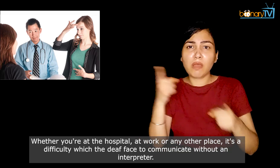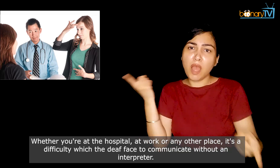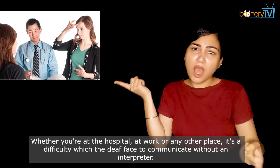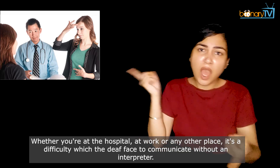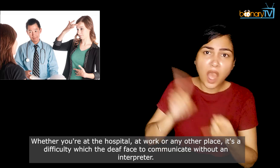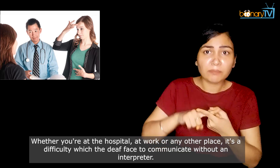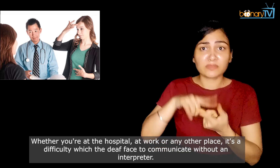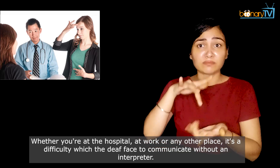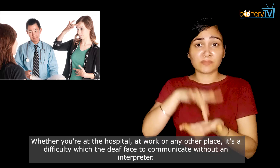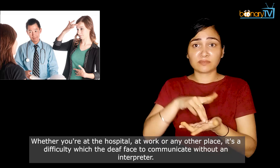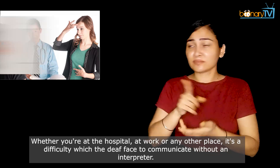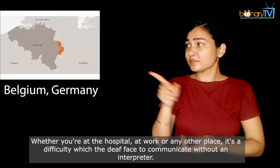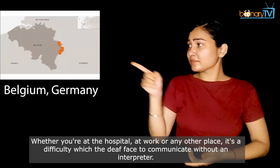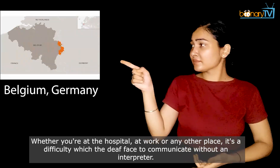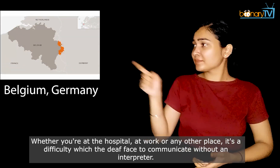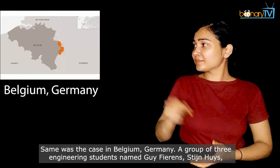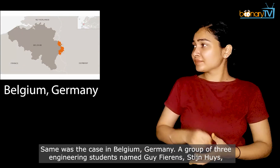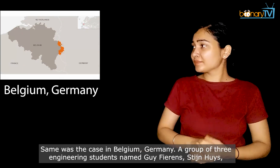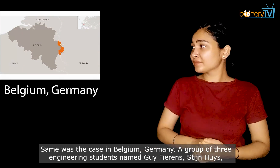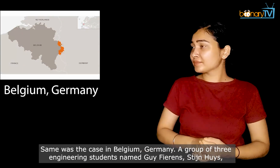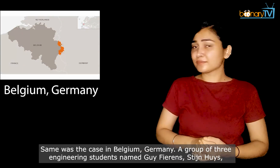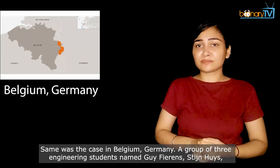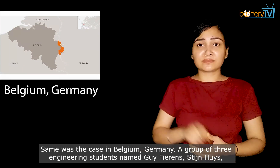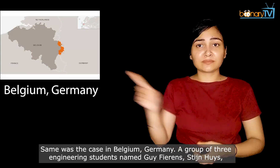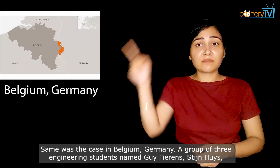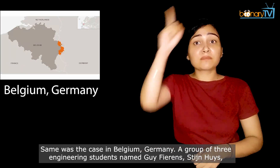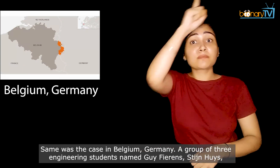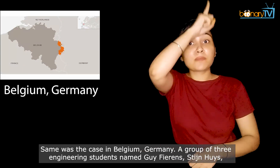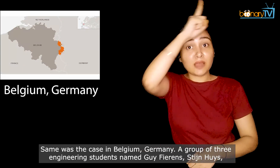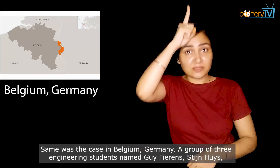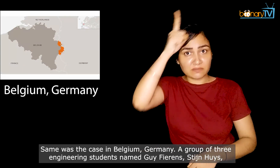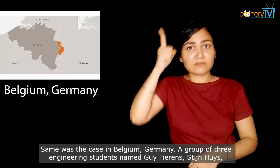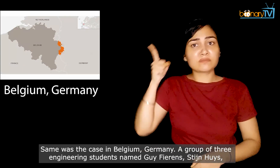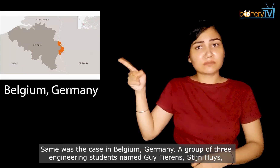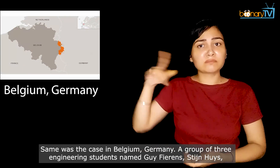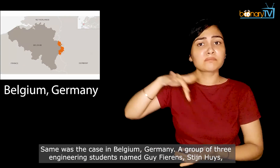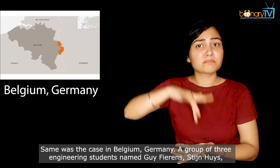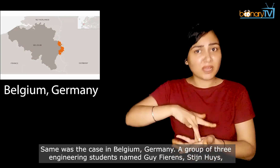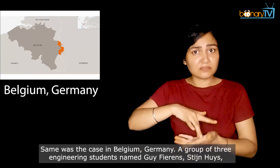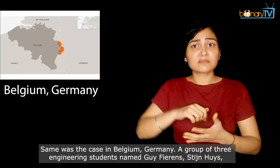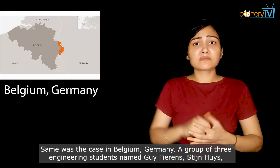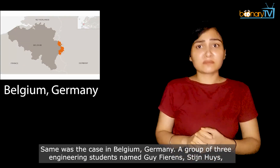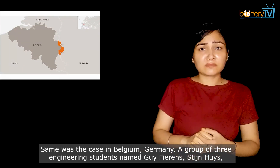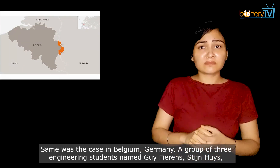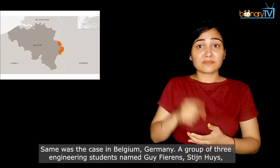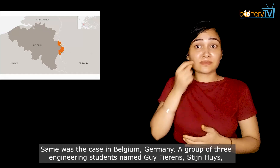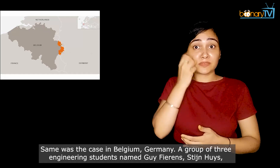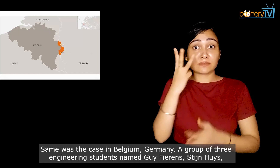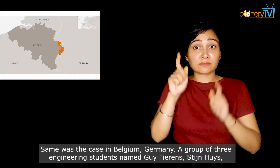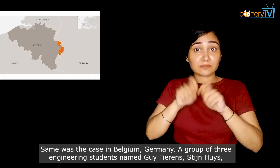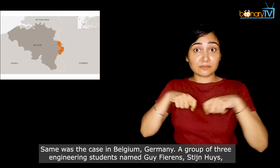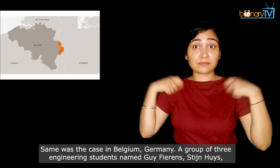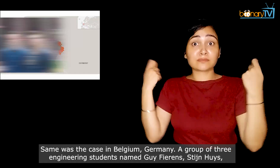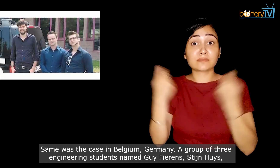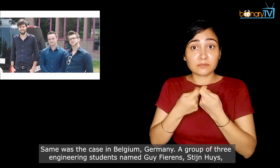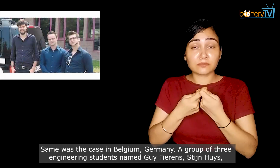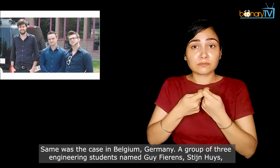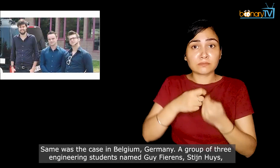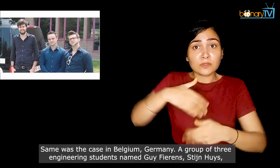communicate without an interpreter. Same was the case in Belgium, Germany. A group of 3